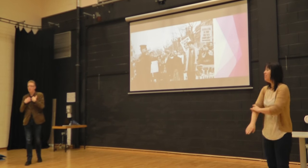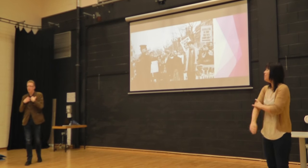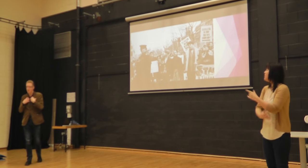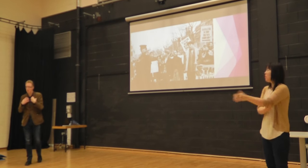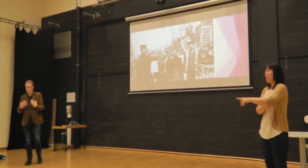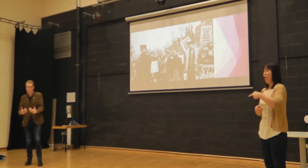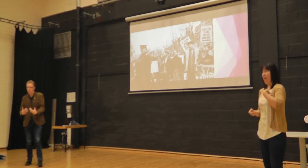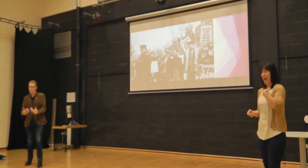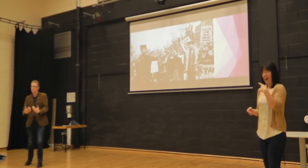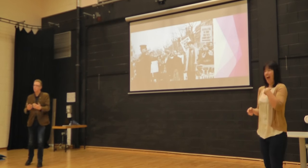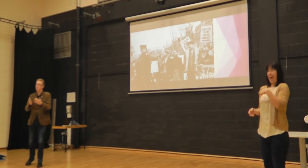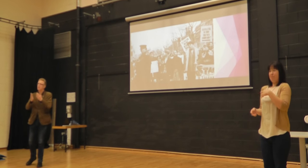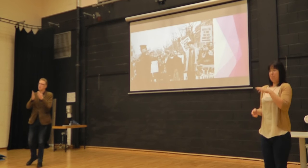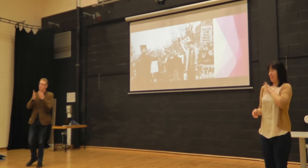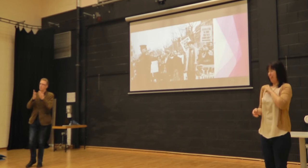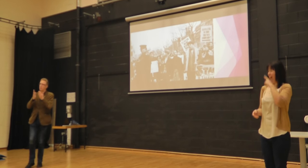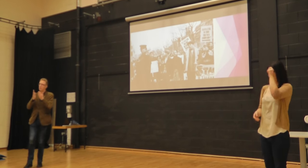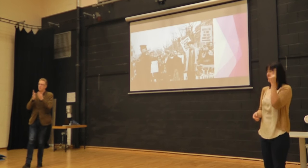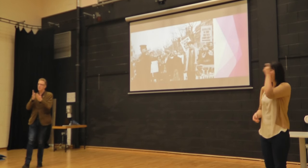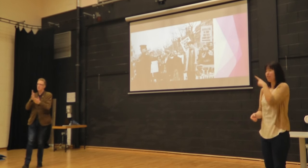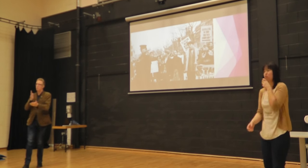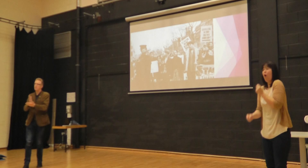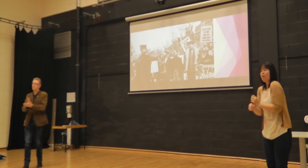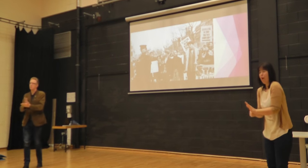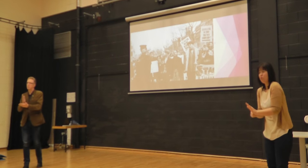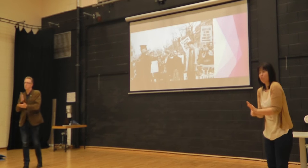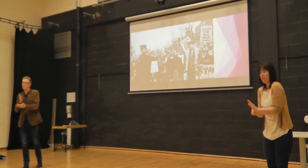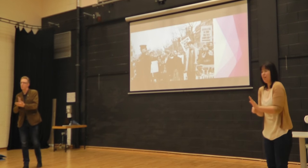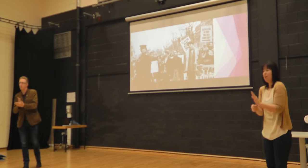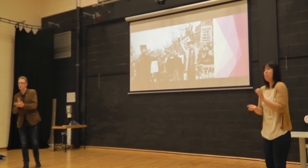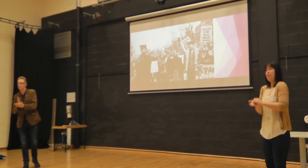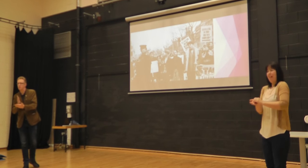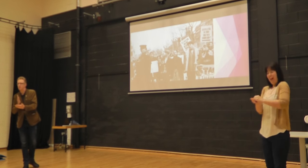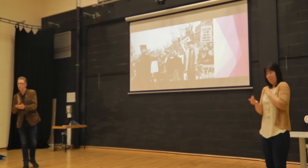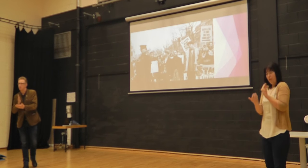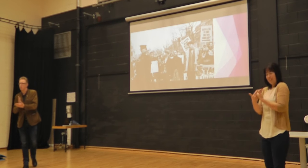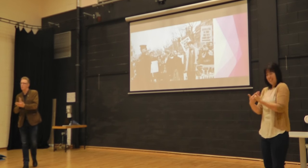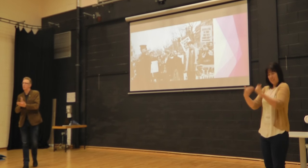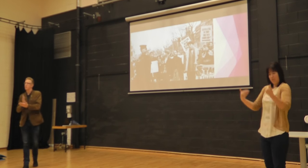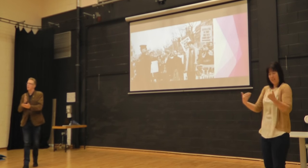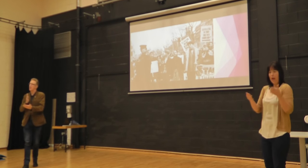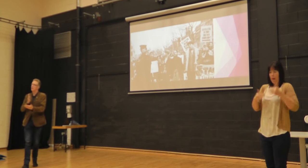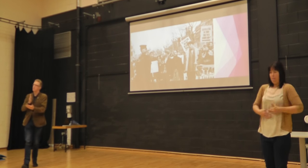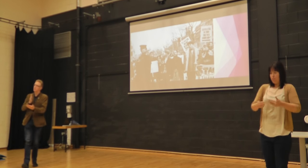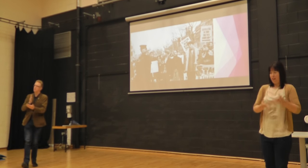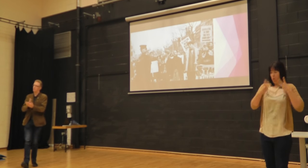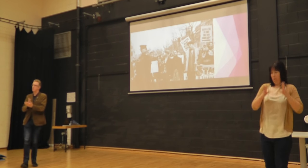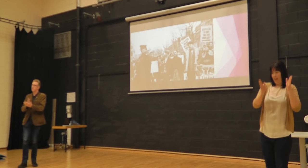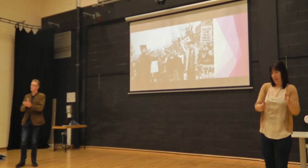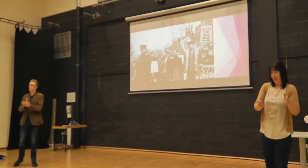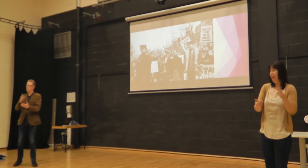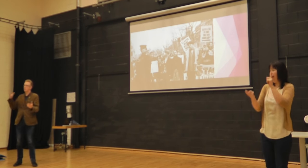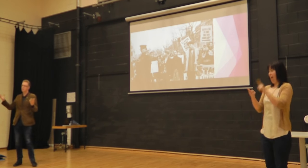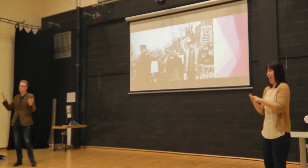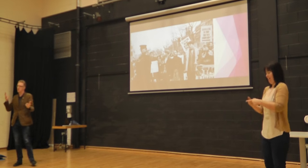I find it even hard to talk about there being a separation between a pregnant woman and a